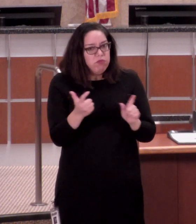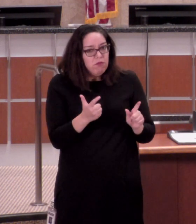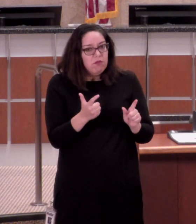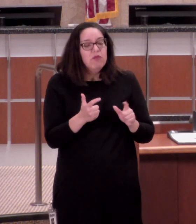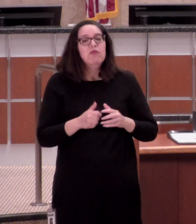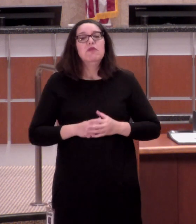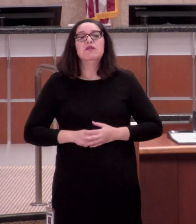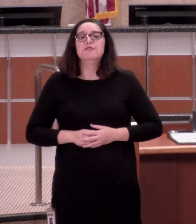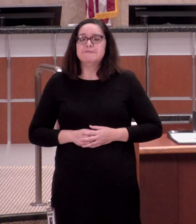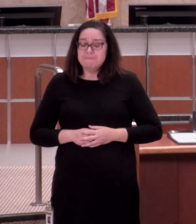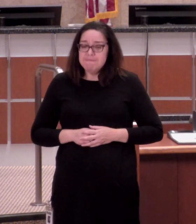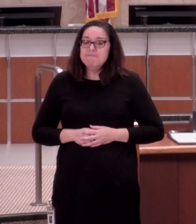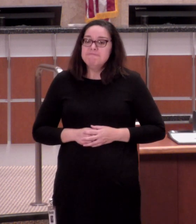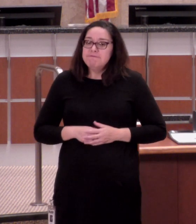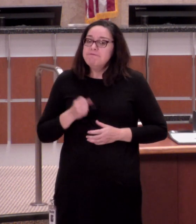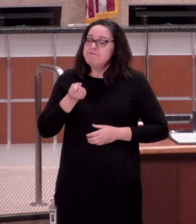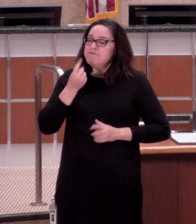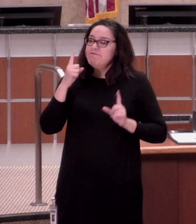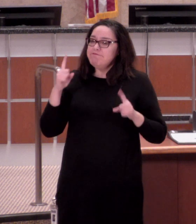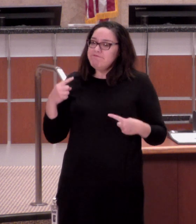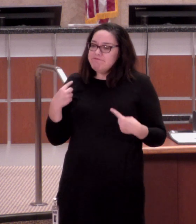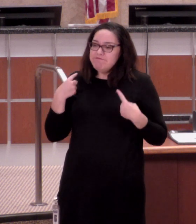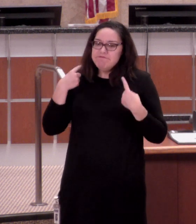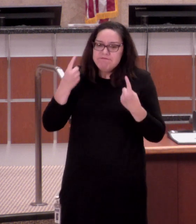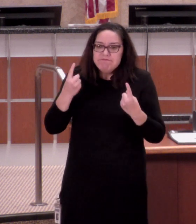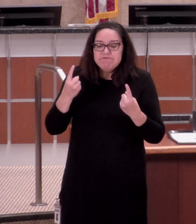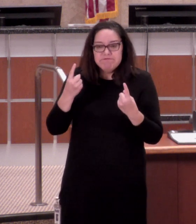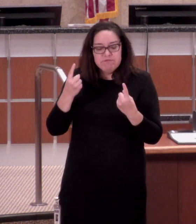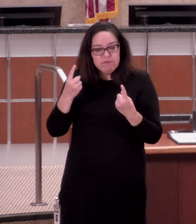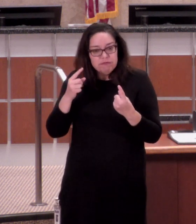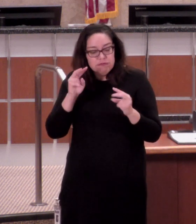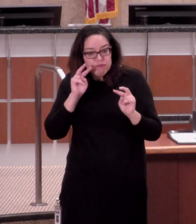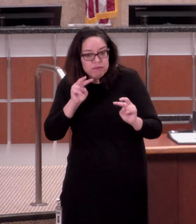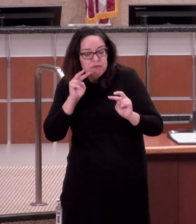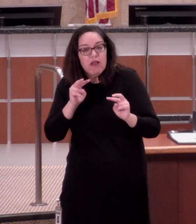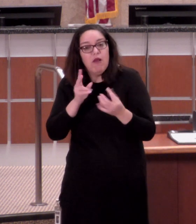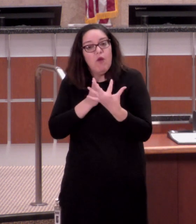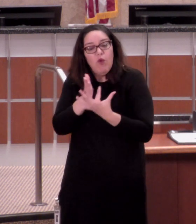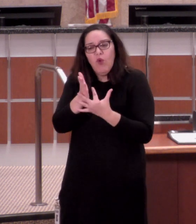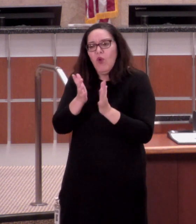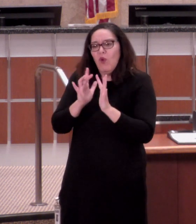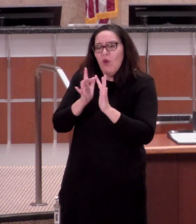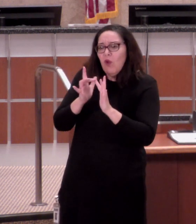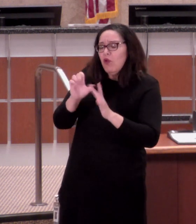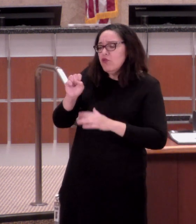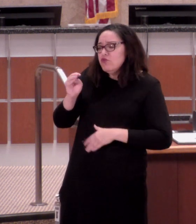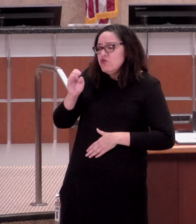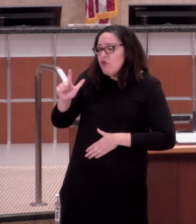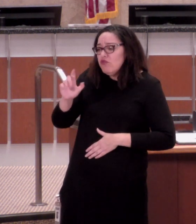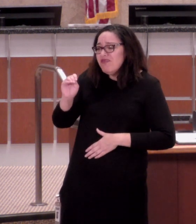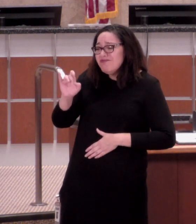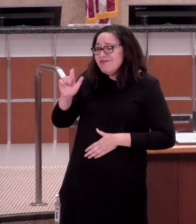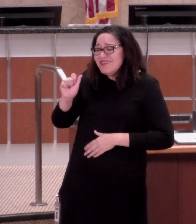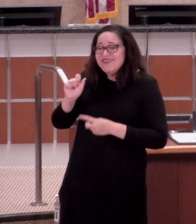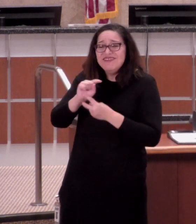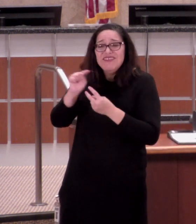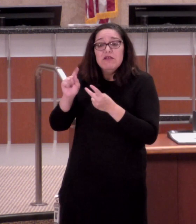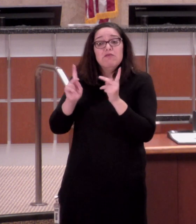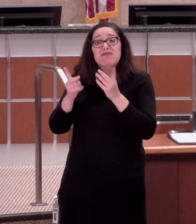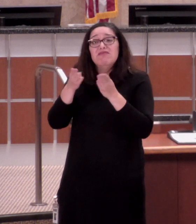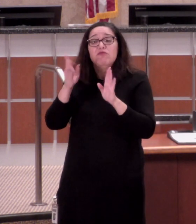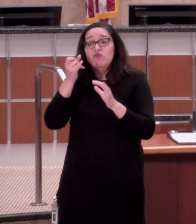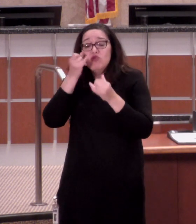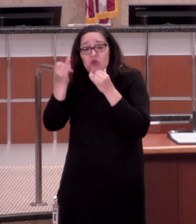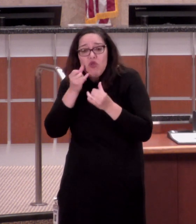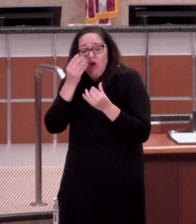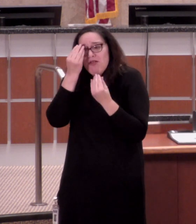we have been getting in a very large outpouring of support, social media-wise, telephone calls from the public, and